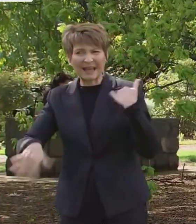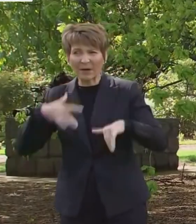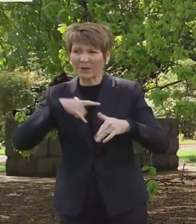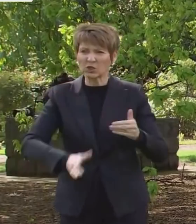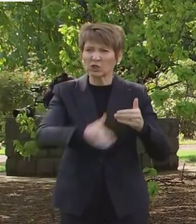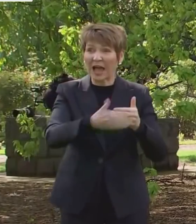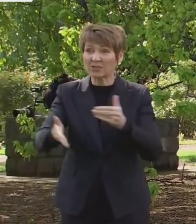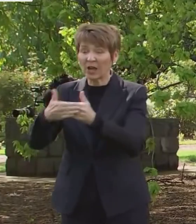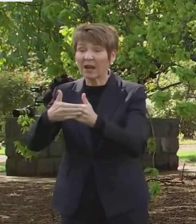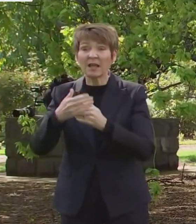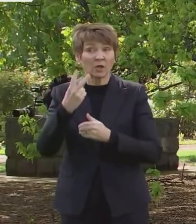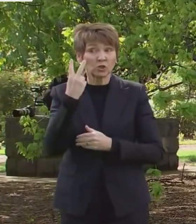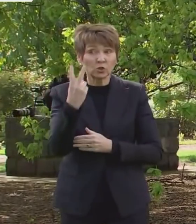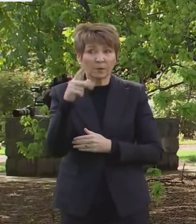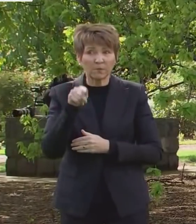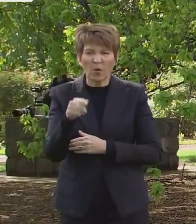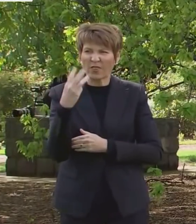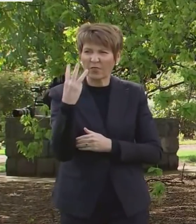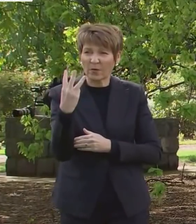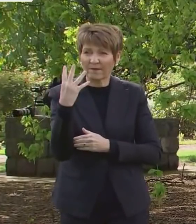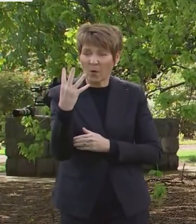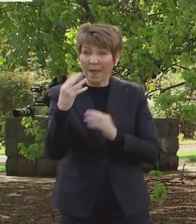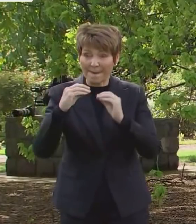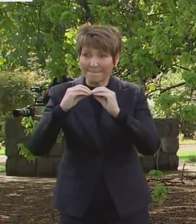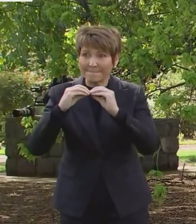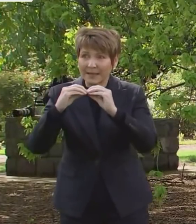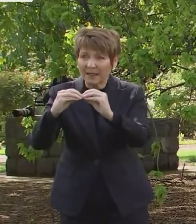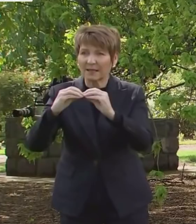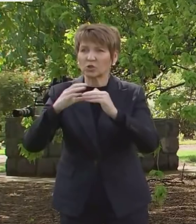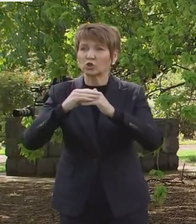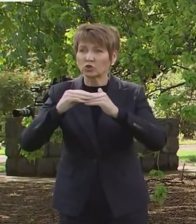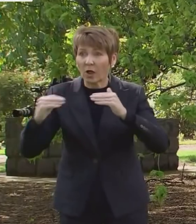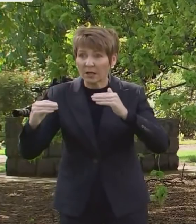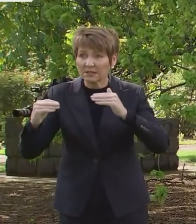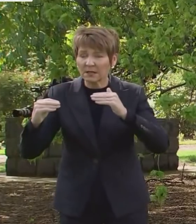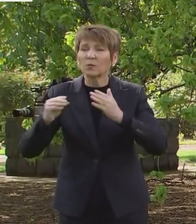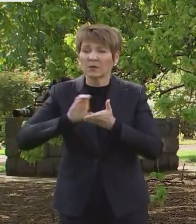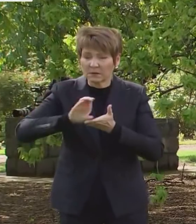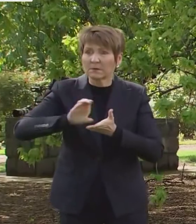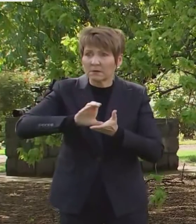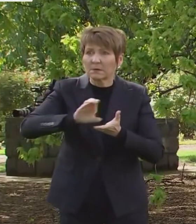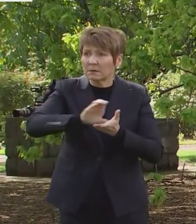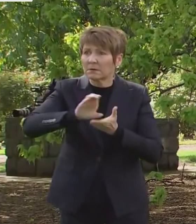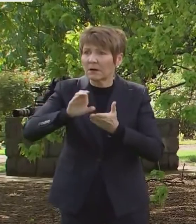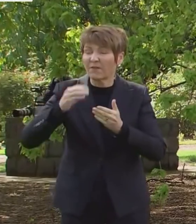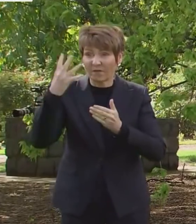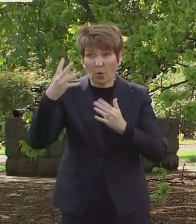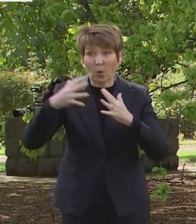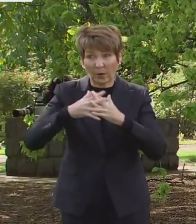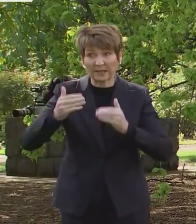to $2.34 billion over a 4-week period to take us through to the end of